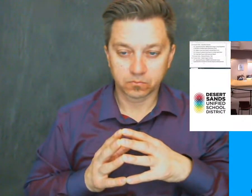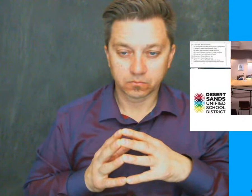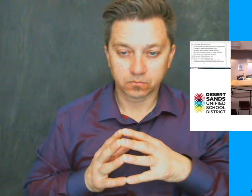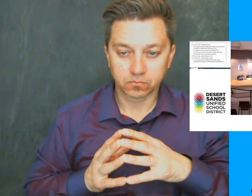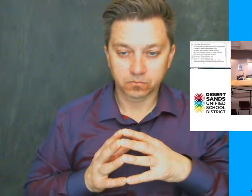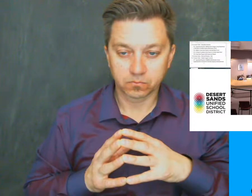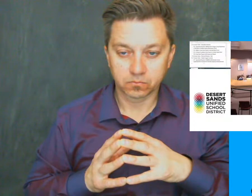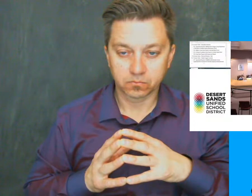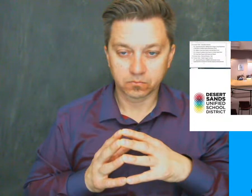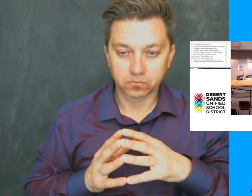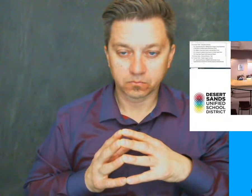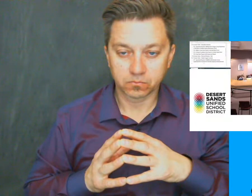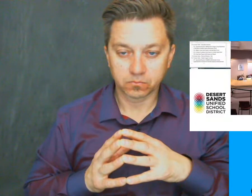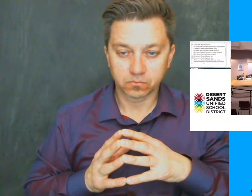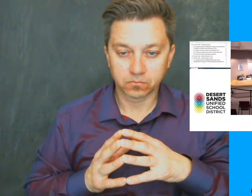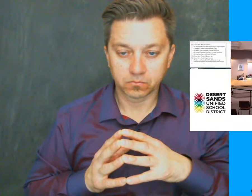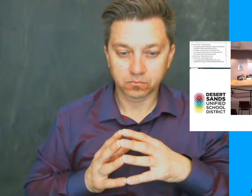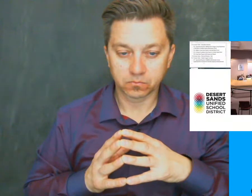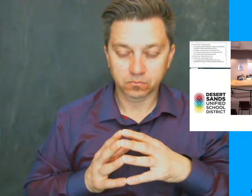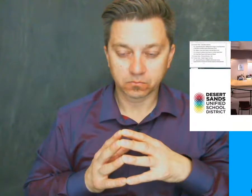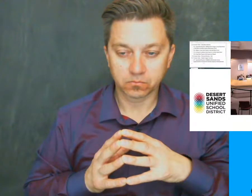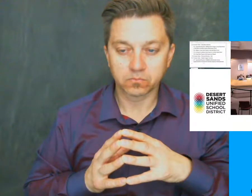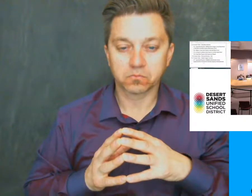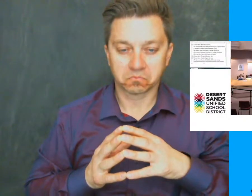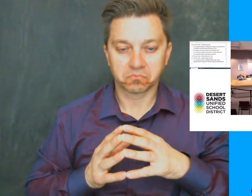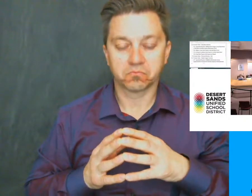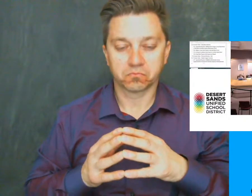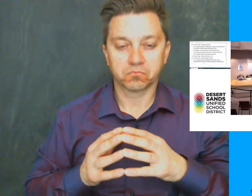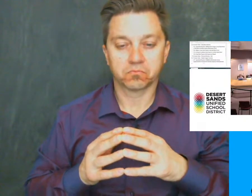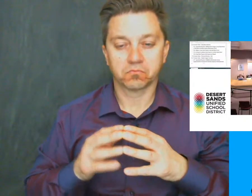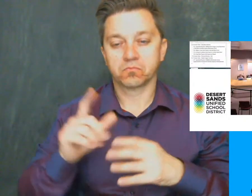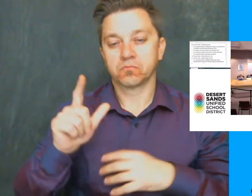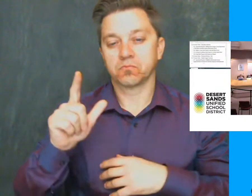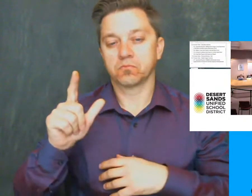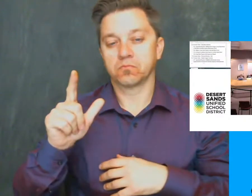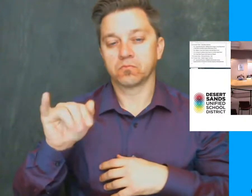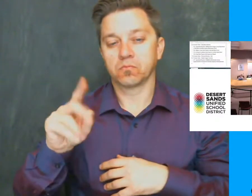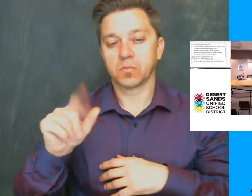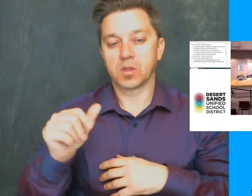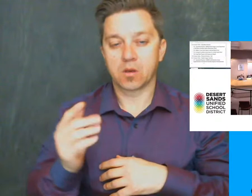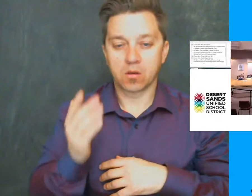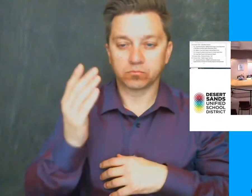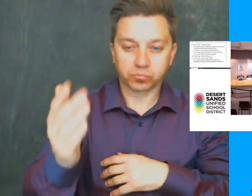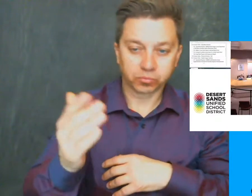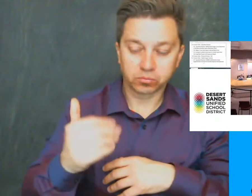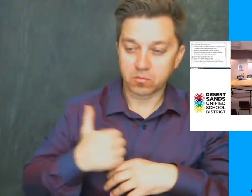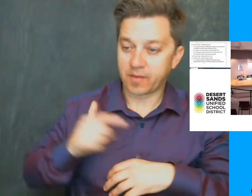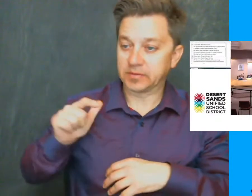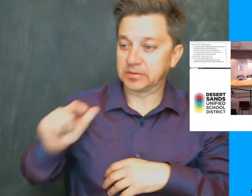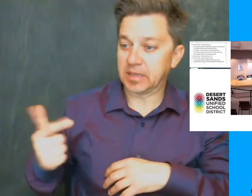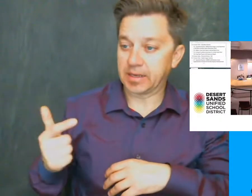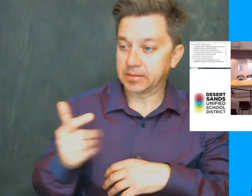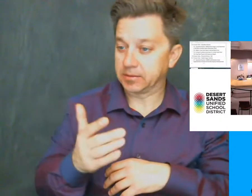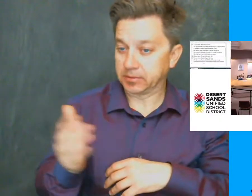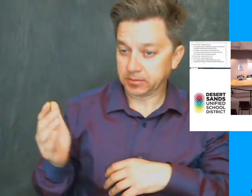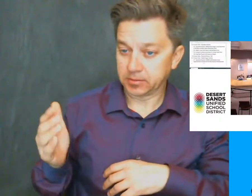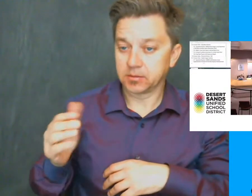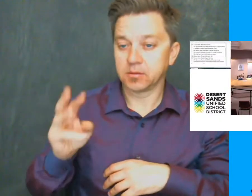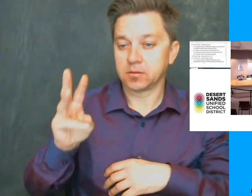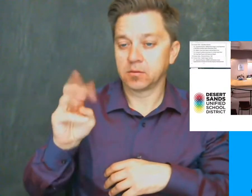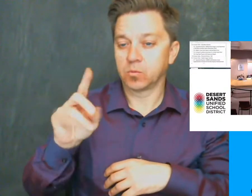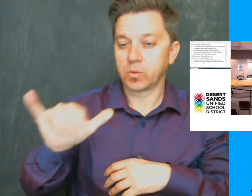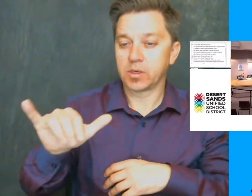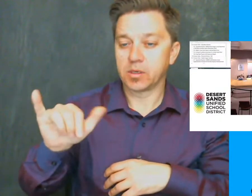Take 25.1 to 25.4 as a group. Linda Porras. Is there a second? Second, Wendy